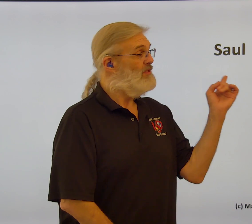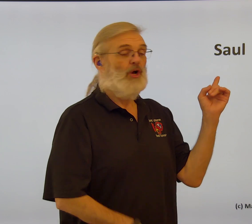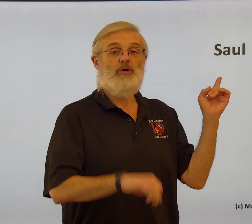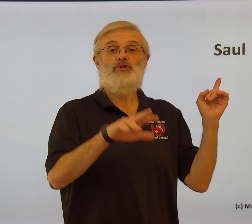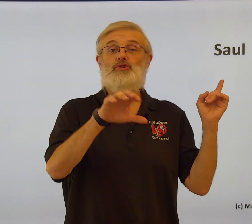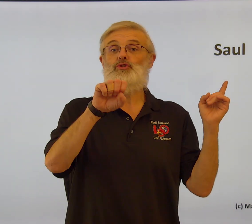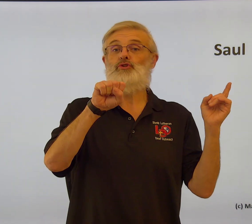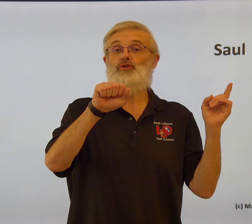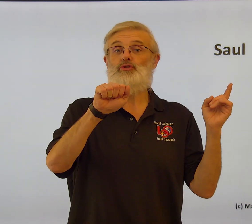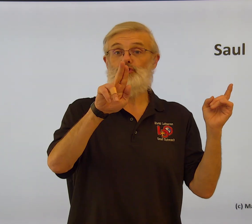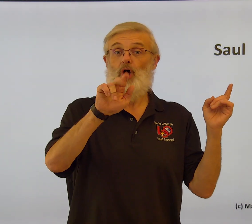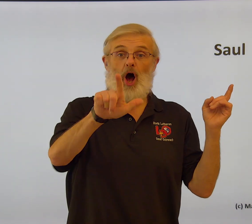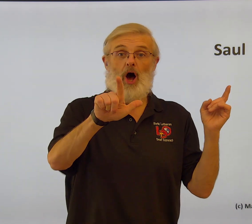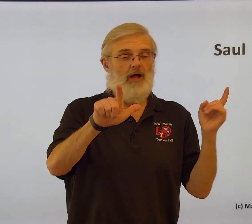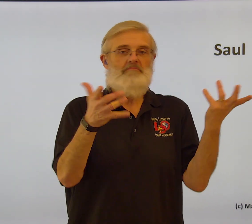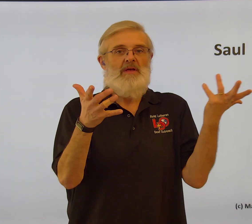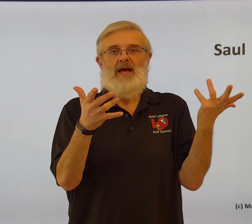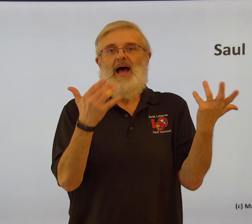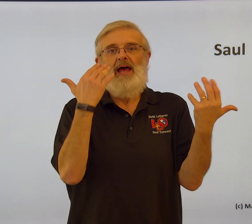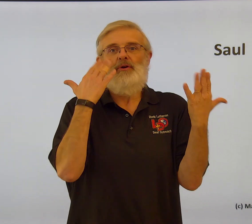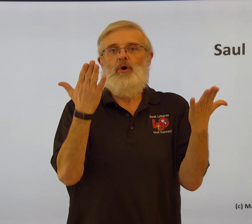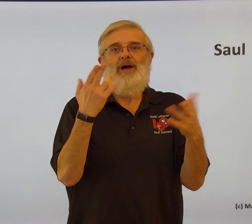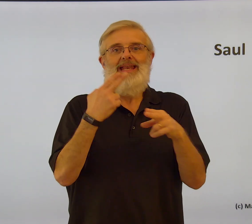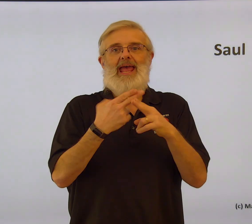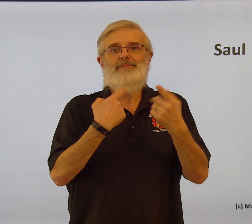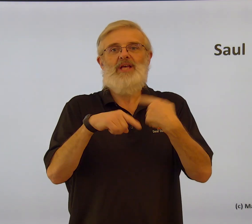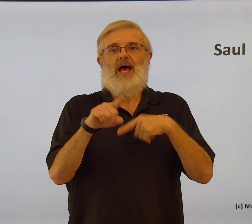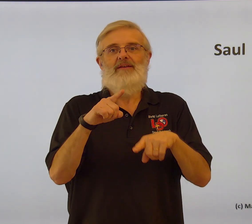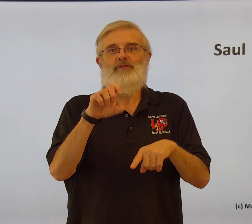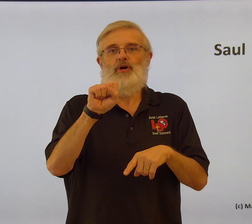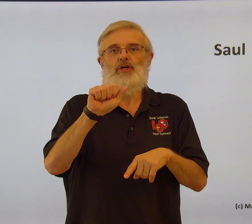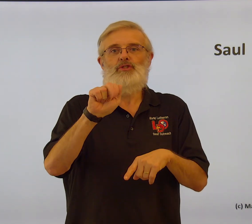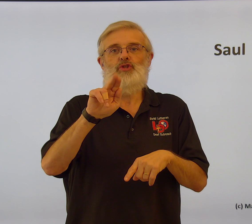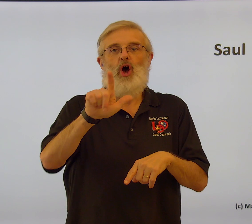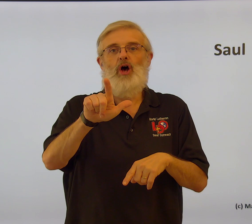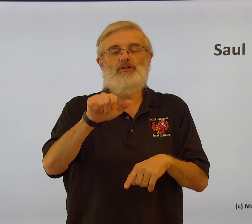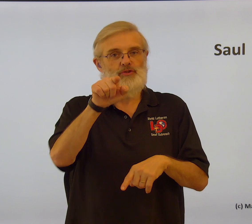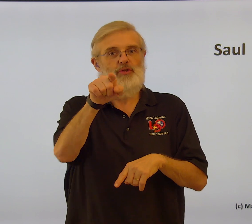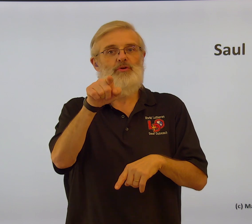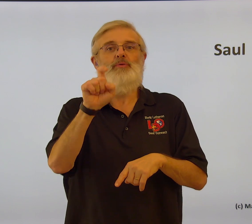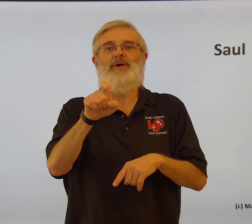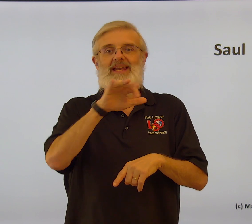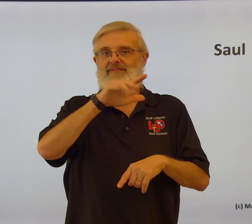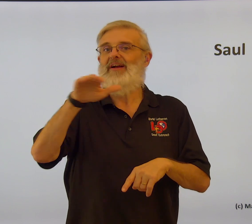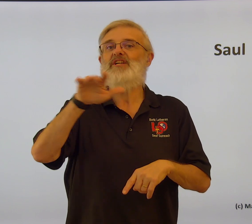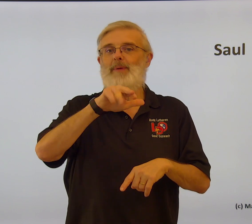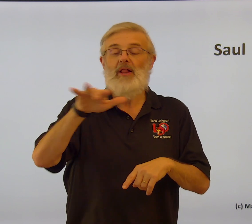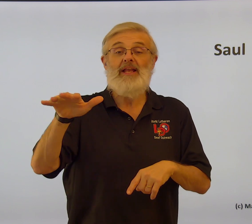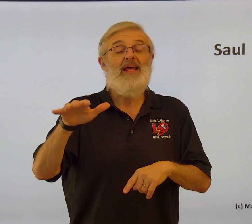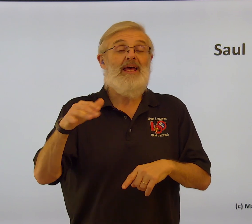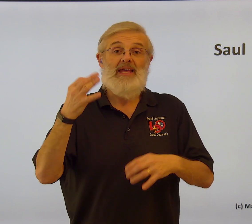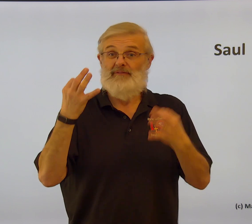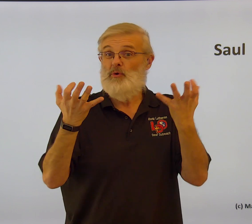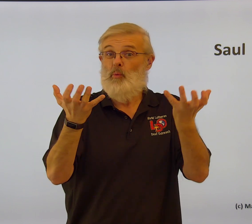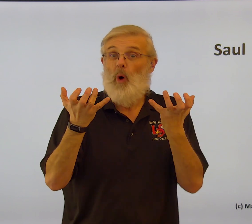So, Saul, I don't know a name sign for Saul, so you would need to fingerspell it. If you wanted